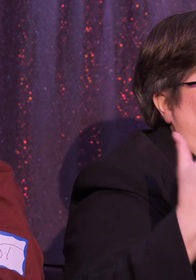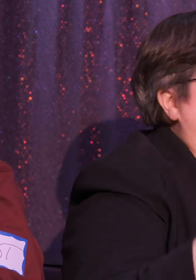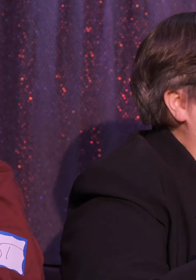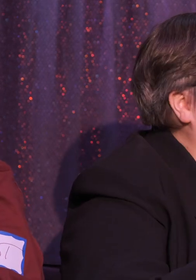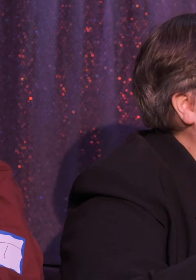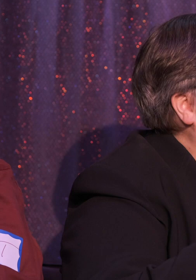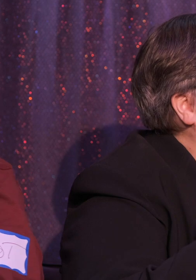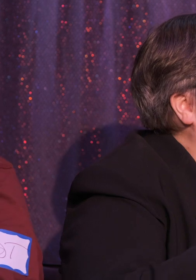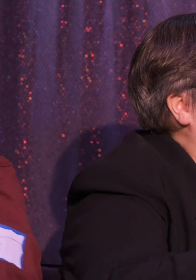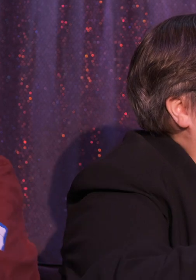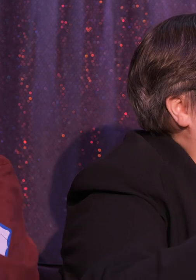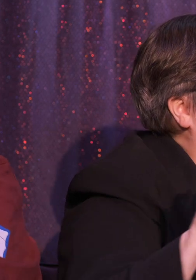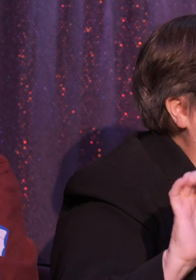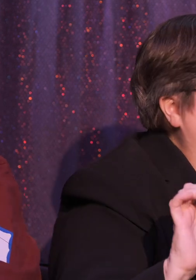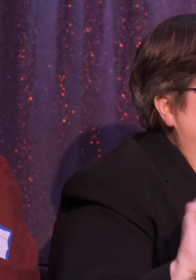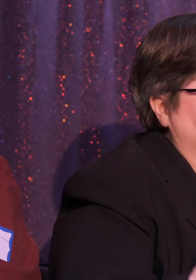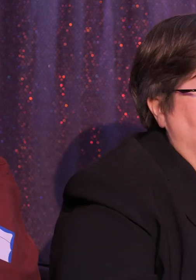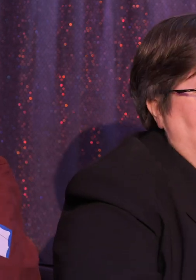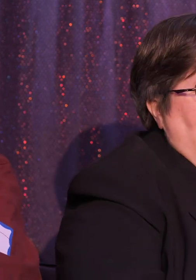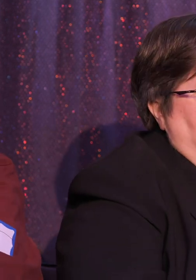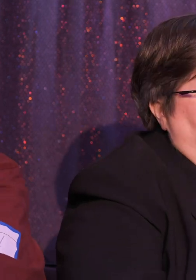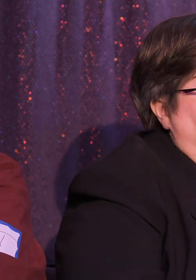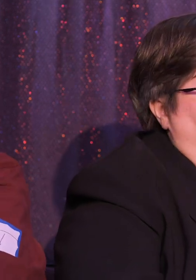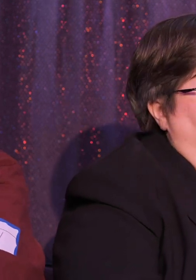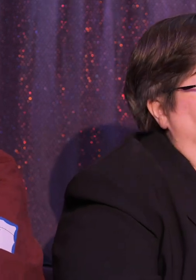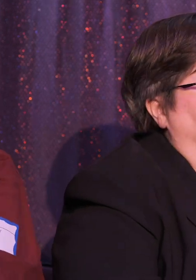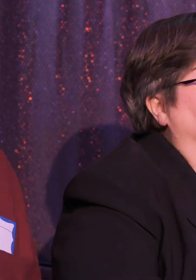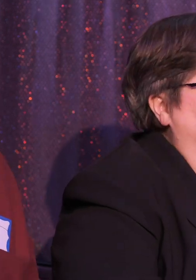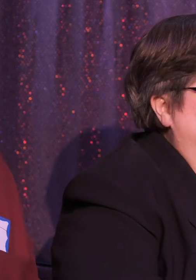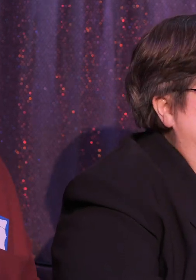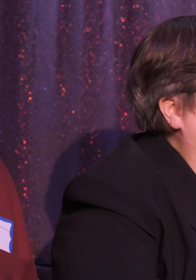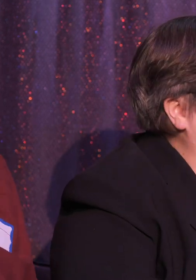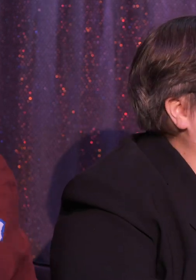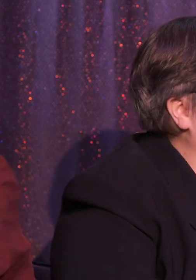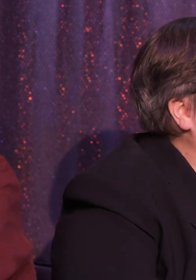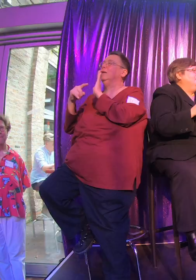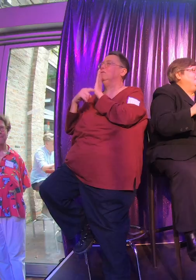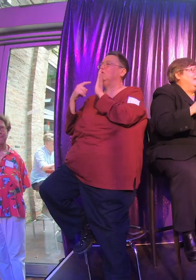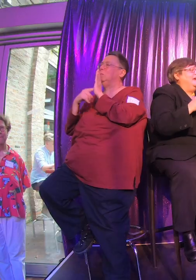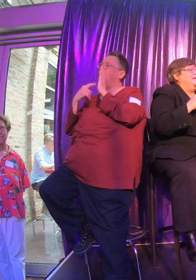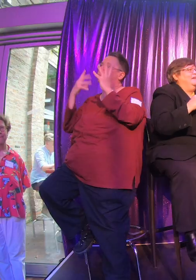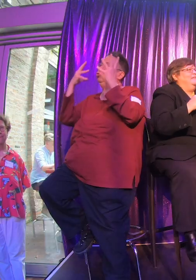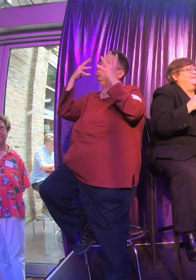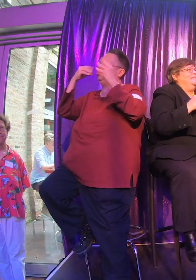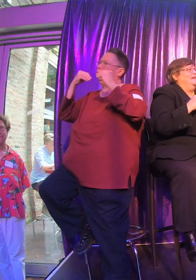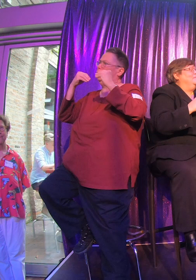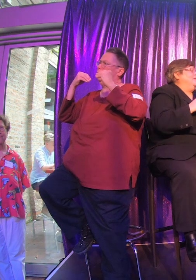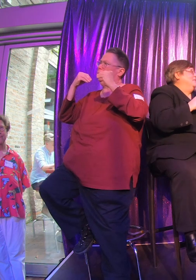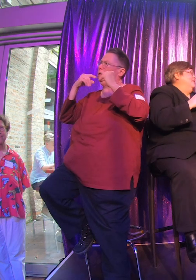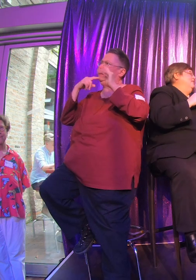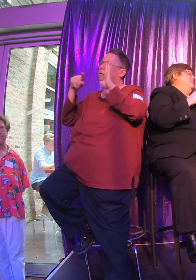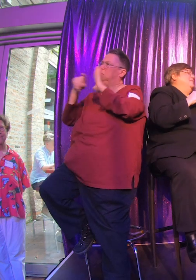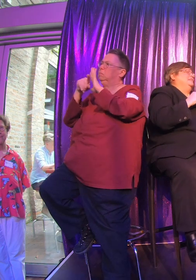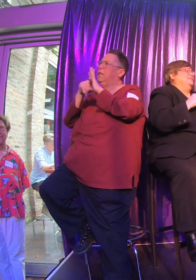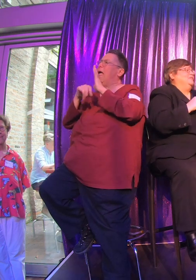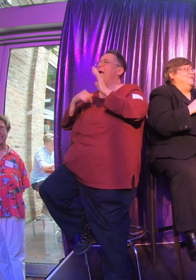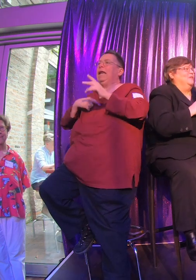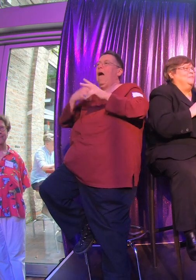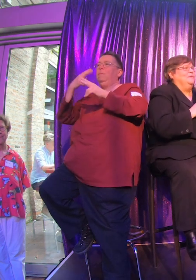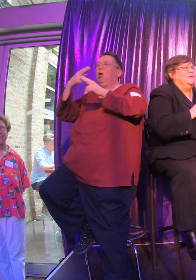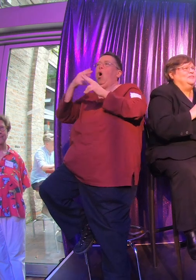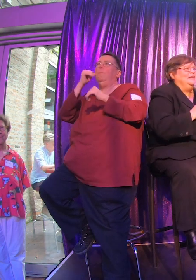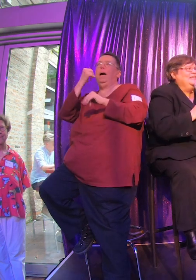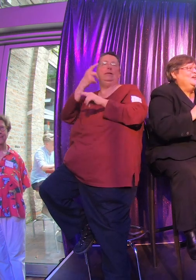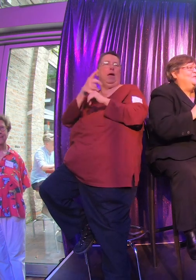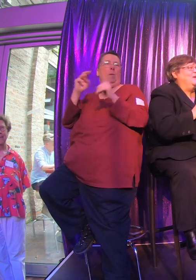there's not a lot of pressure. Like, I've always felt that. I think there's a curse sometimes to beauty, and I'm going to call out my sister here a